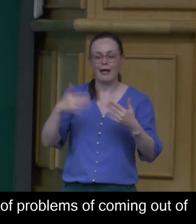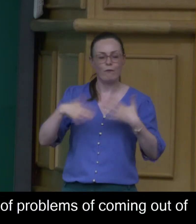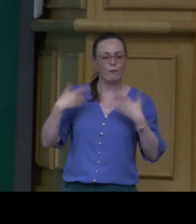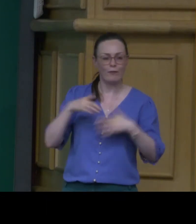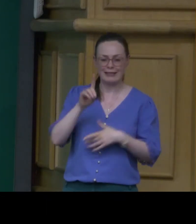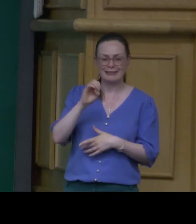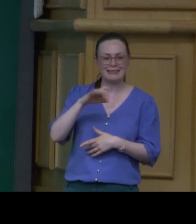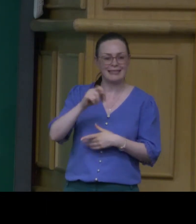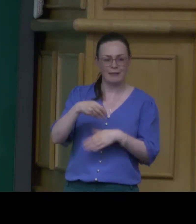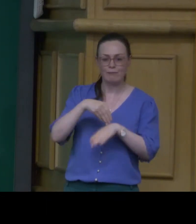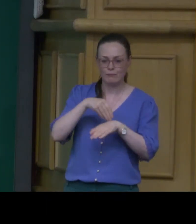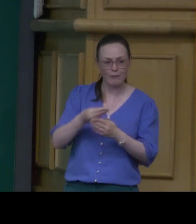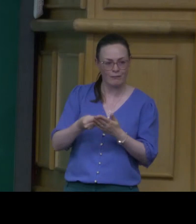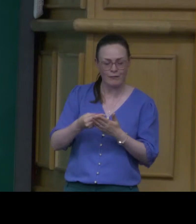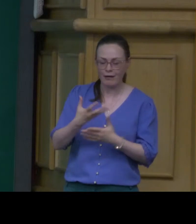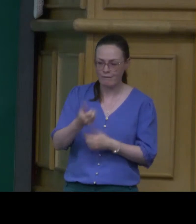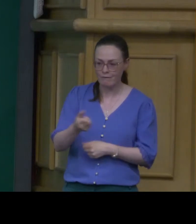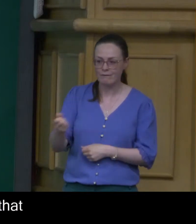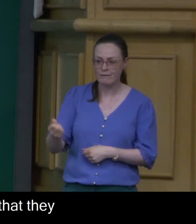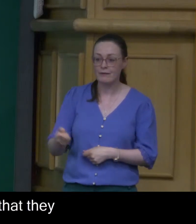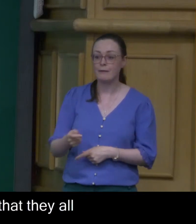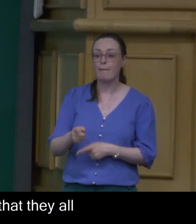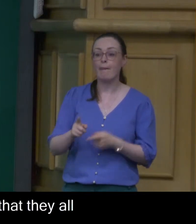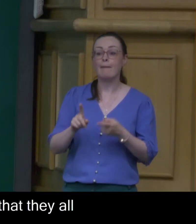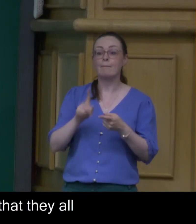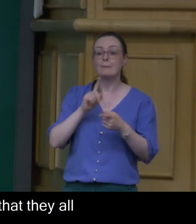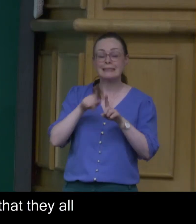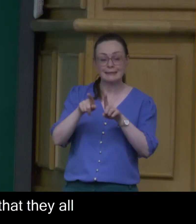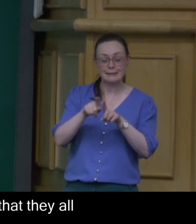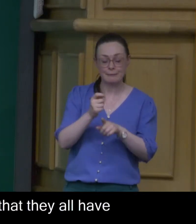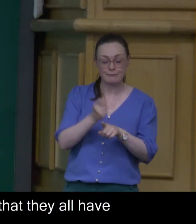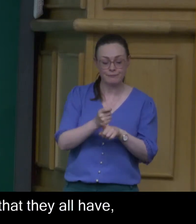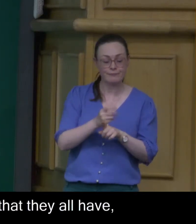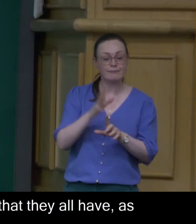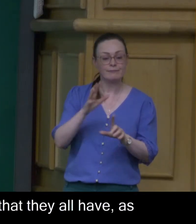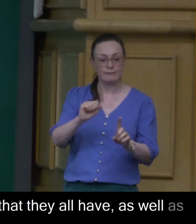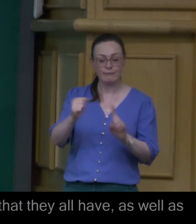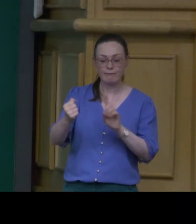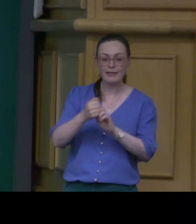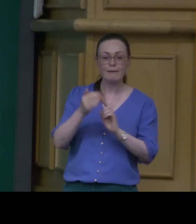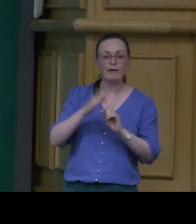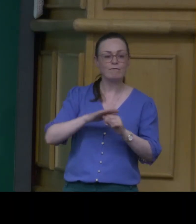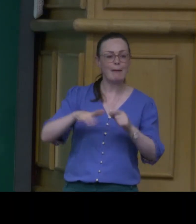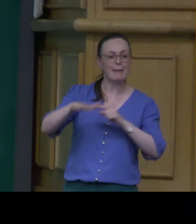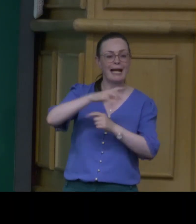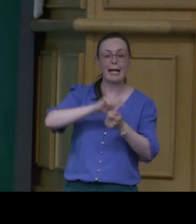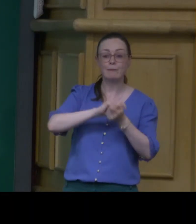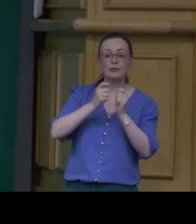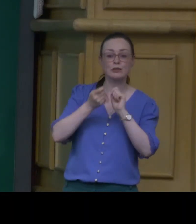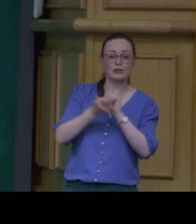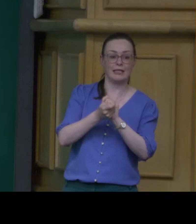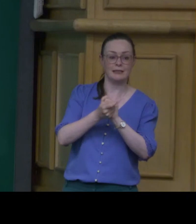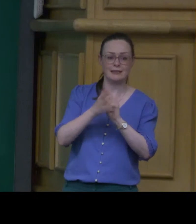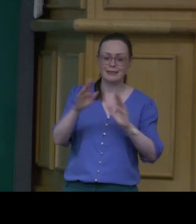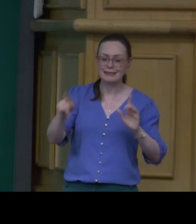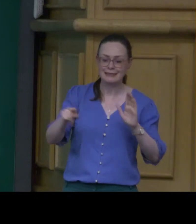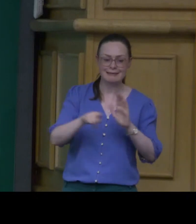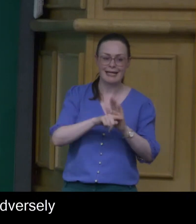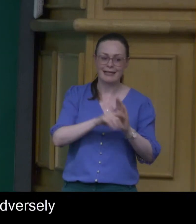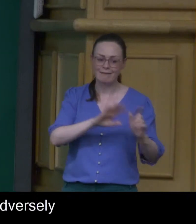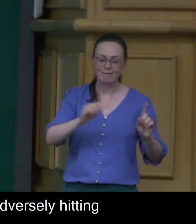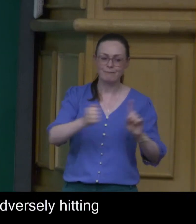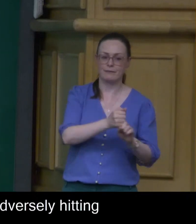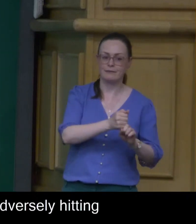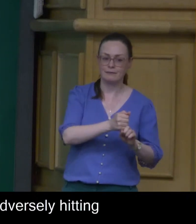debt problems that they all have, as well as the impacts of climate change, which is adversely hitting the